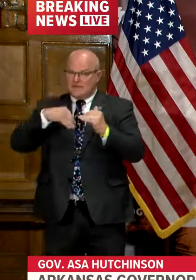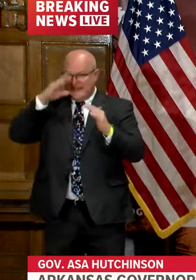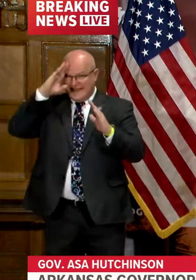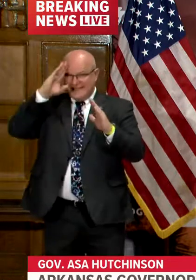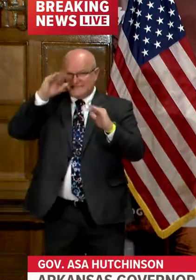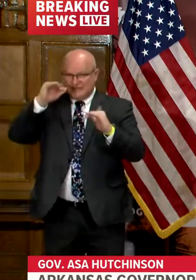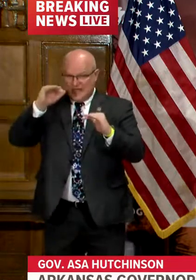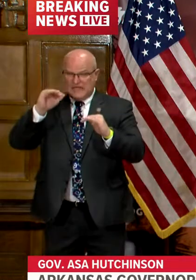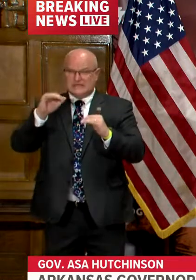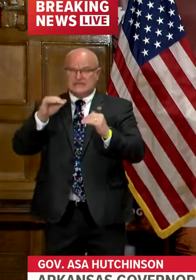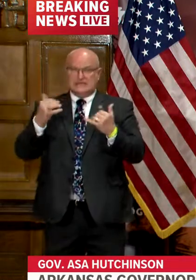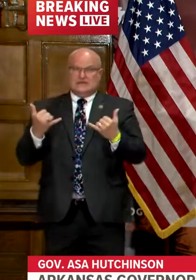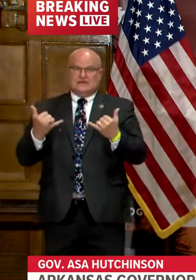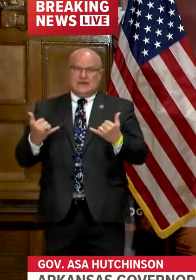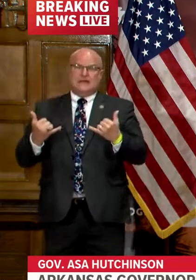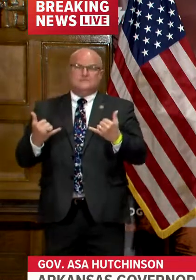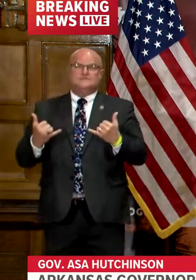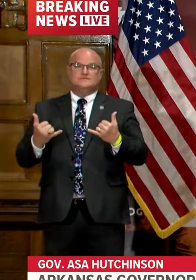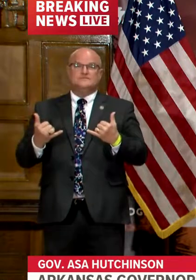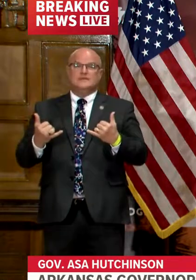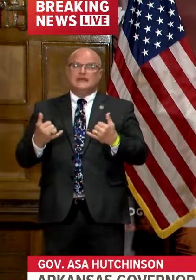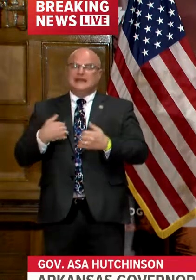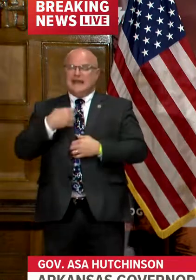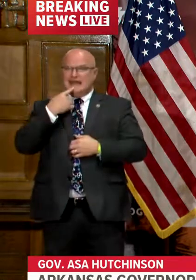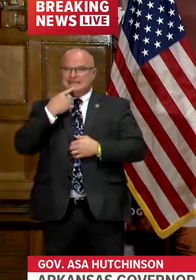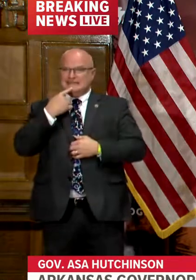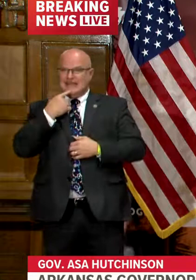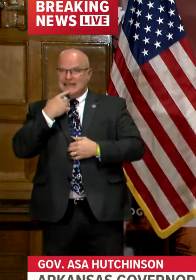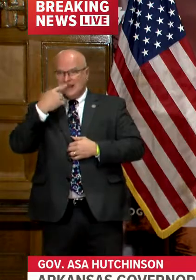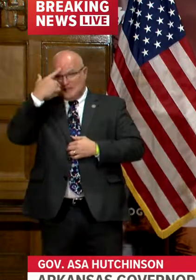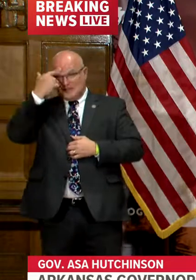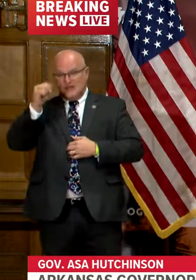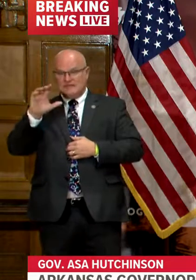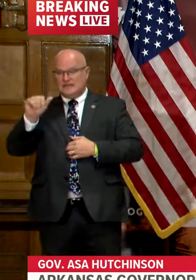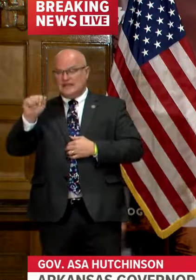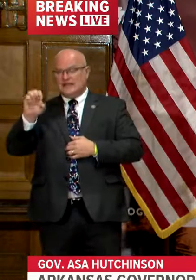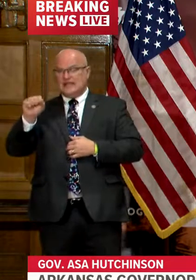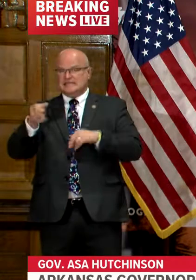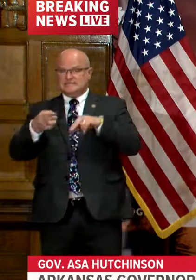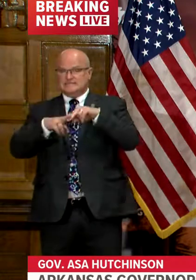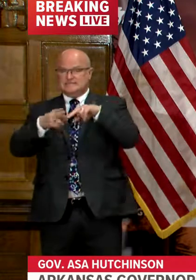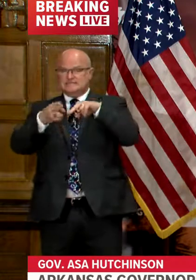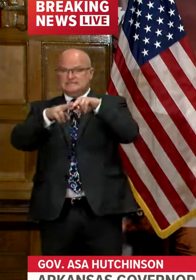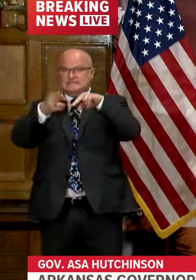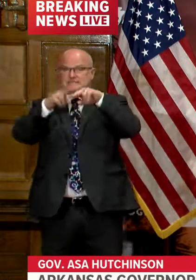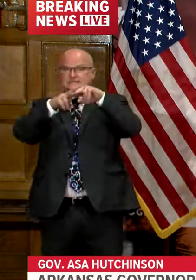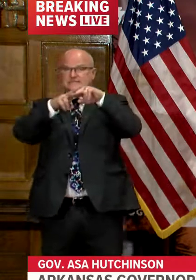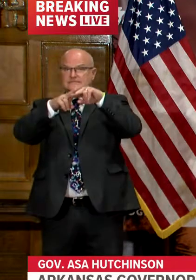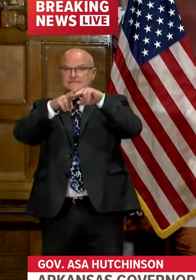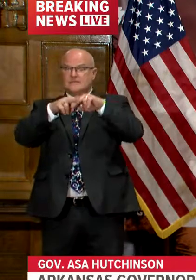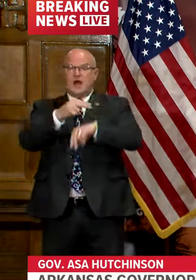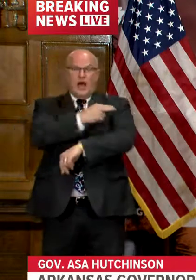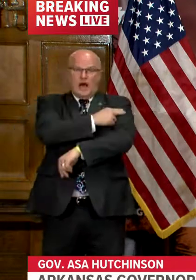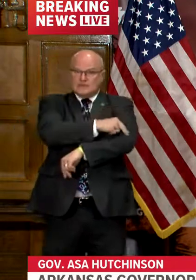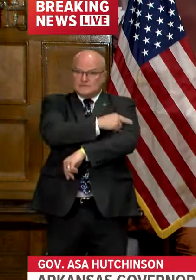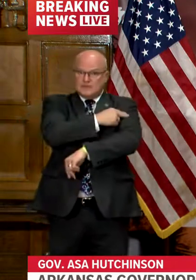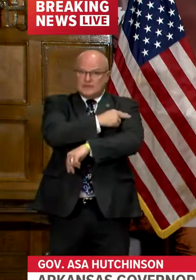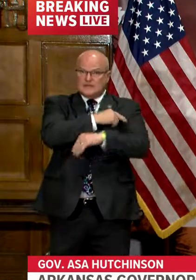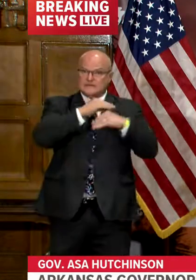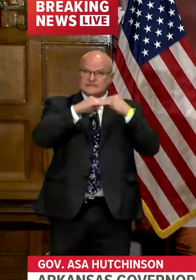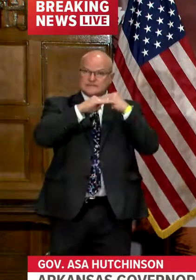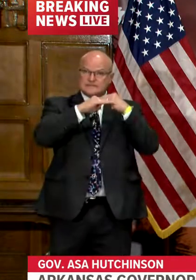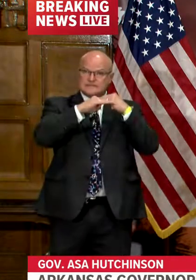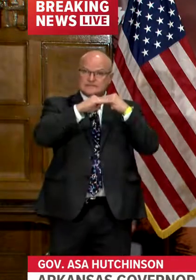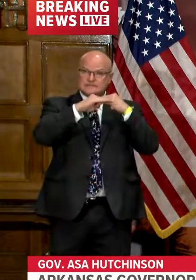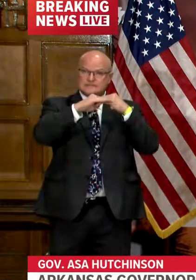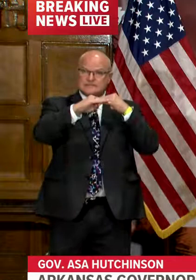expected position right now. Now, I say that because our cases have gone up significantly. Our hospitalization has not